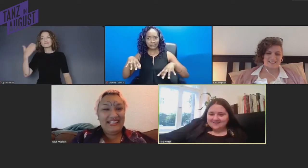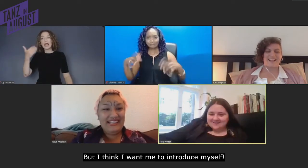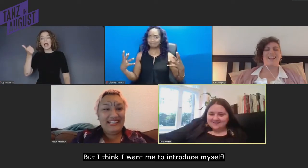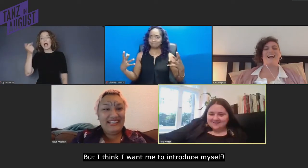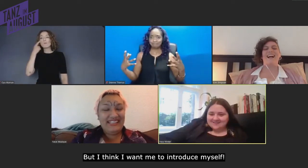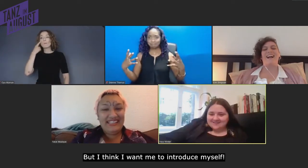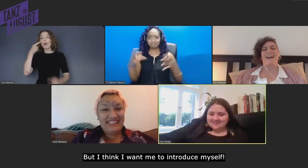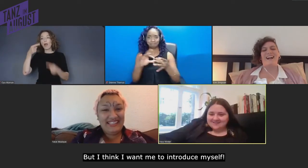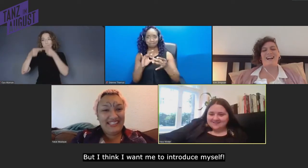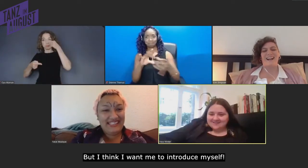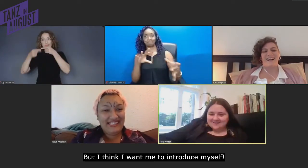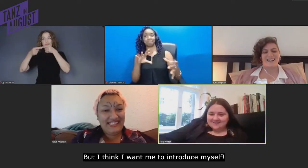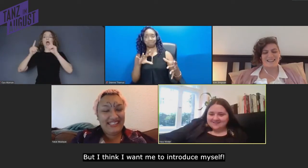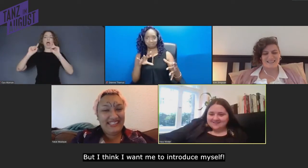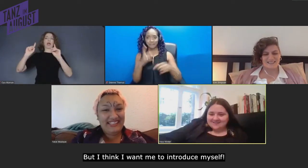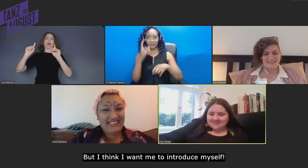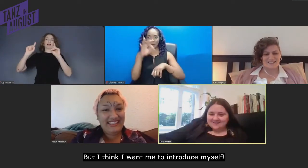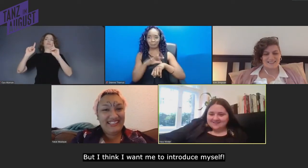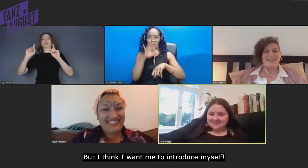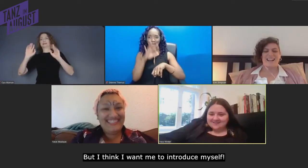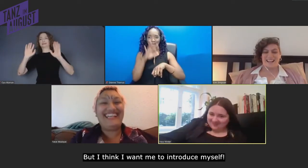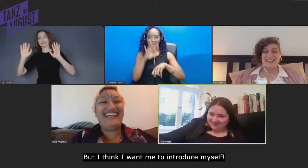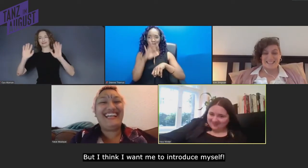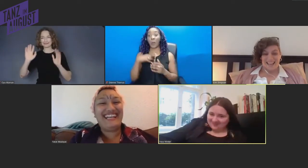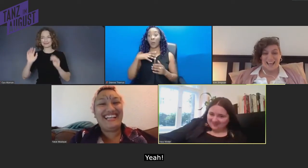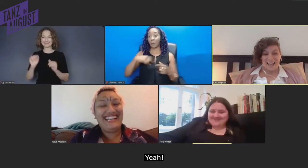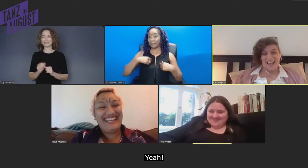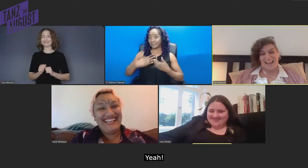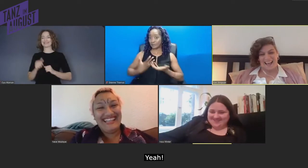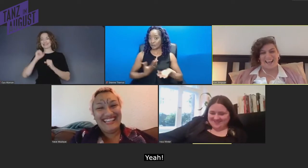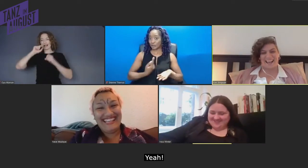I think you want me to introduce myself, right?